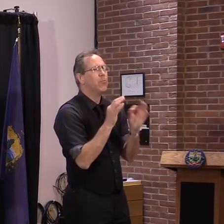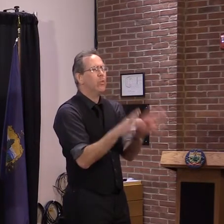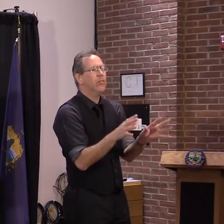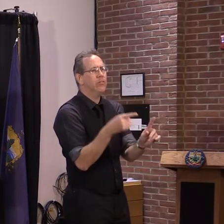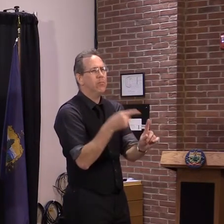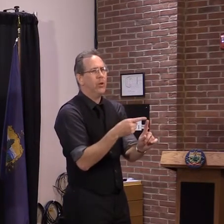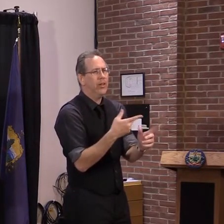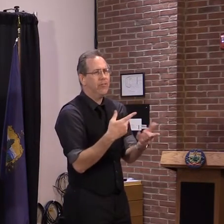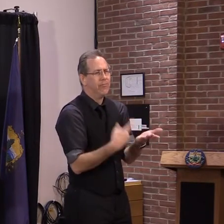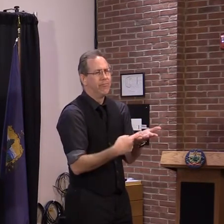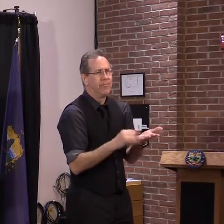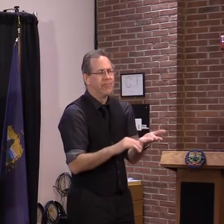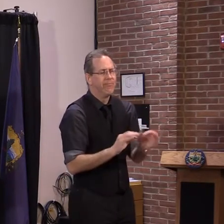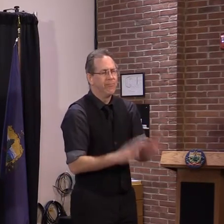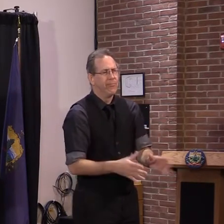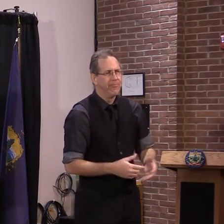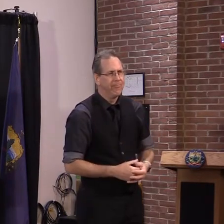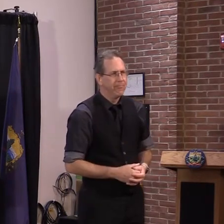Okay, thank you.